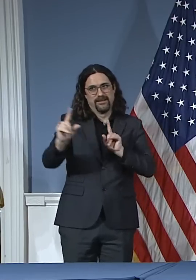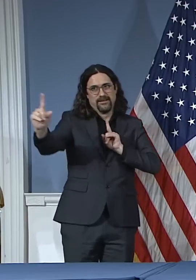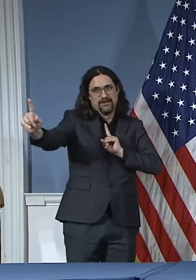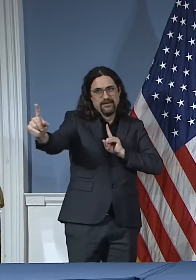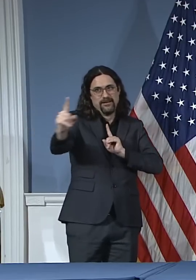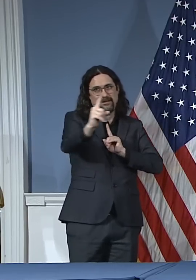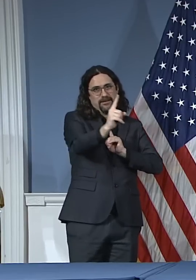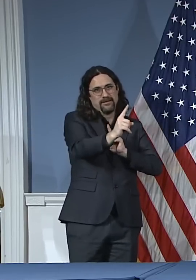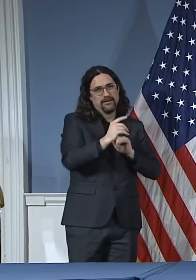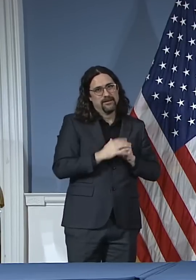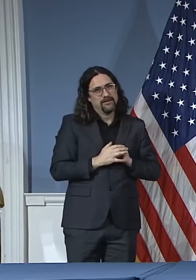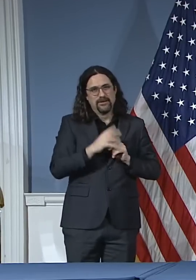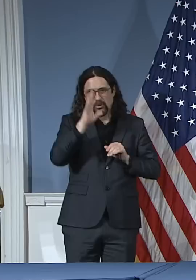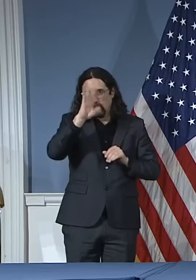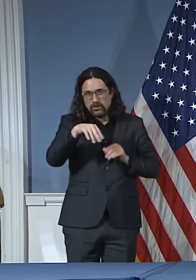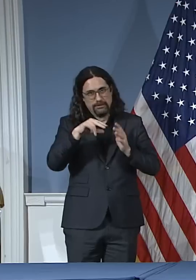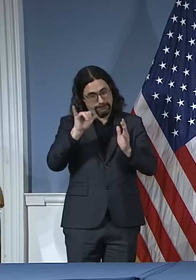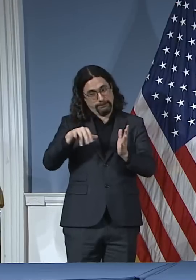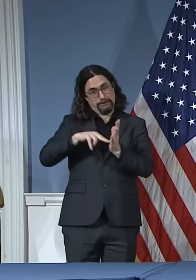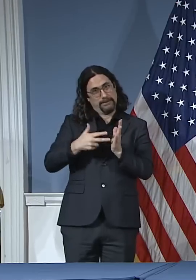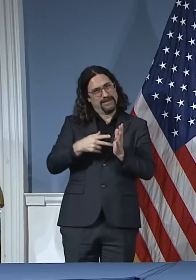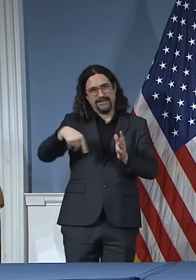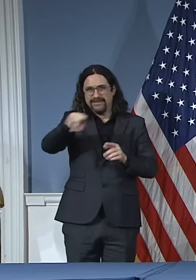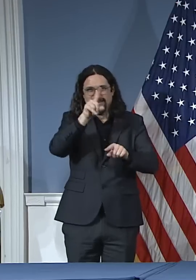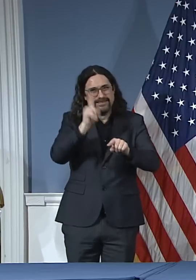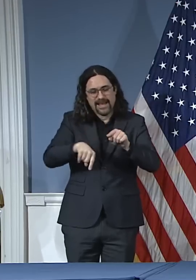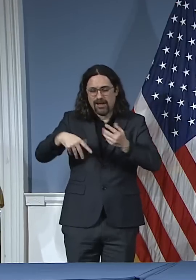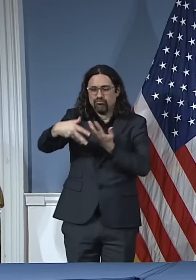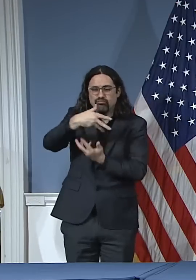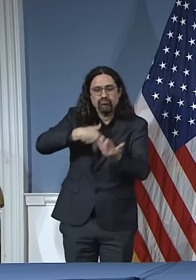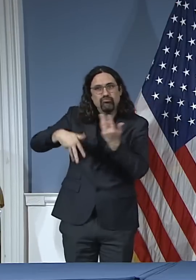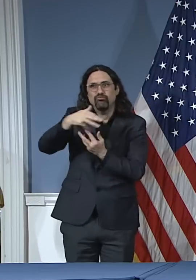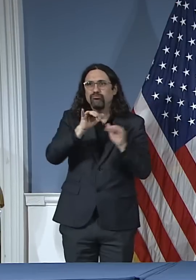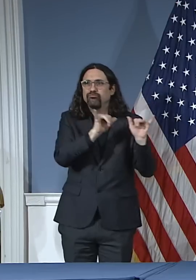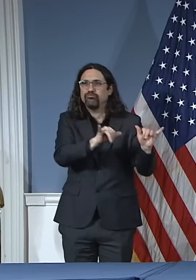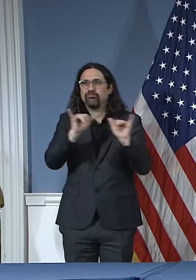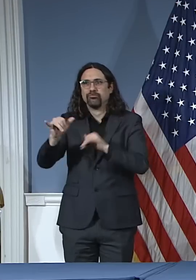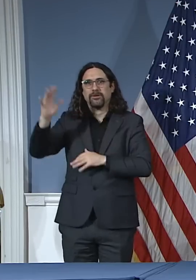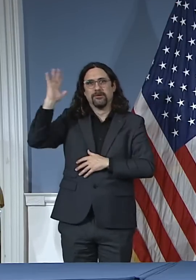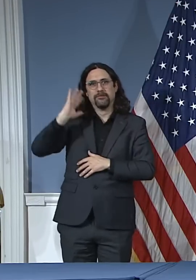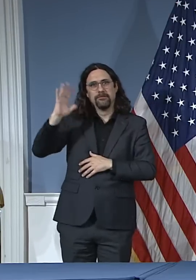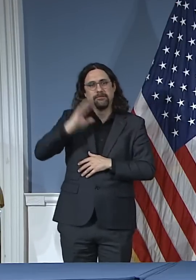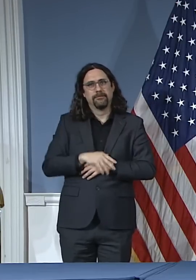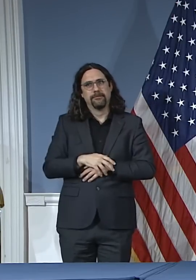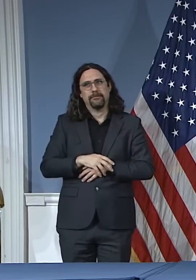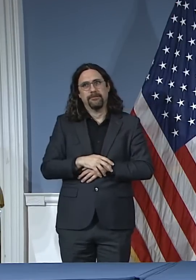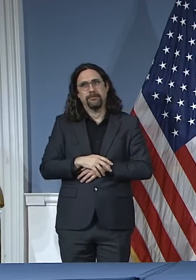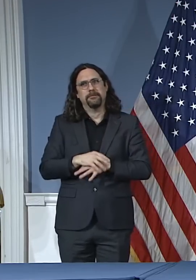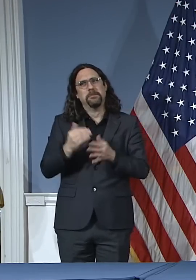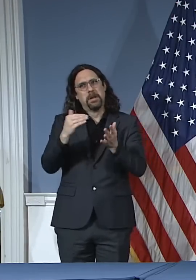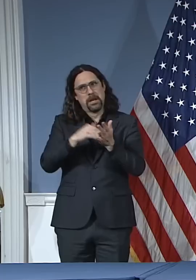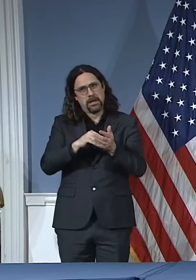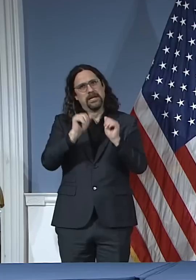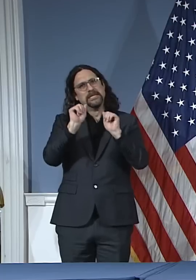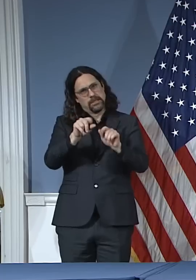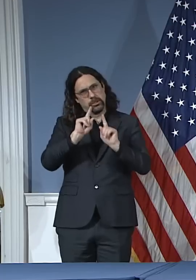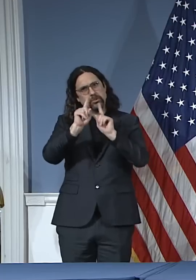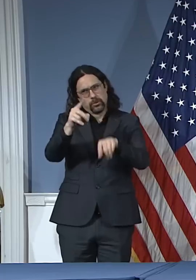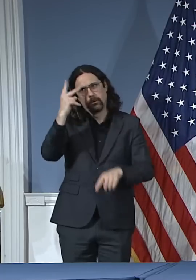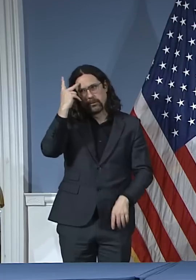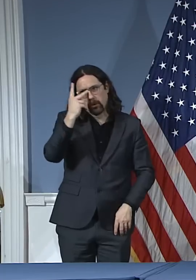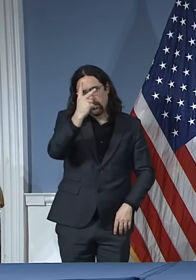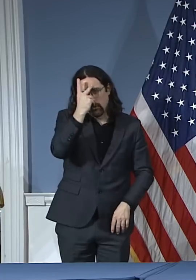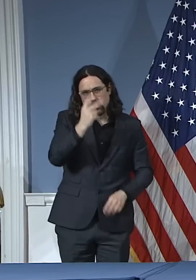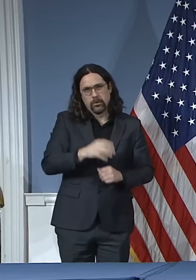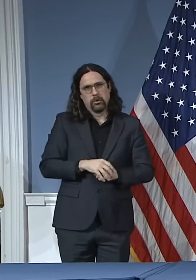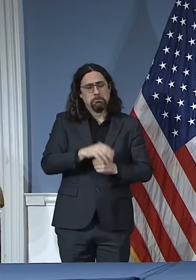but only for a limited period of time. Families can stay together, but don't mix with other families. If you're going on your own, stay